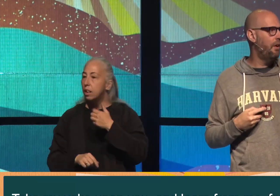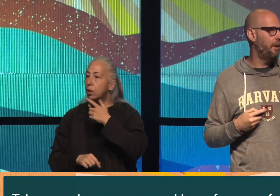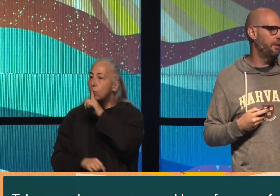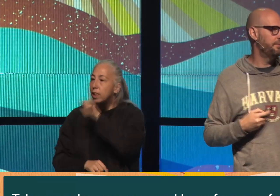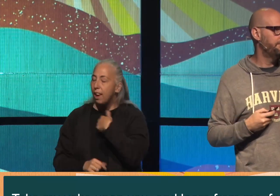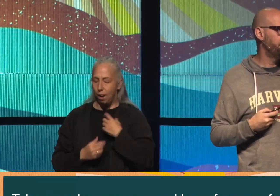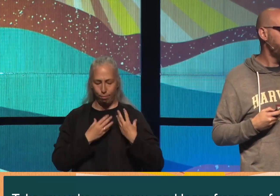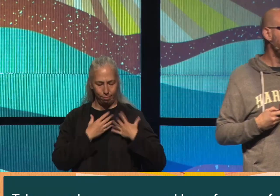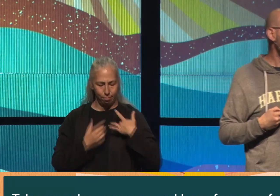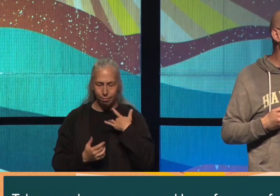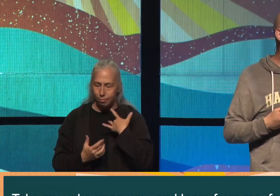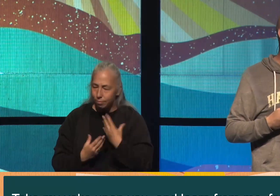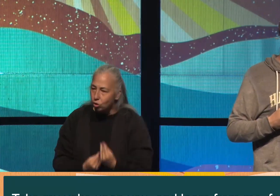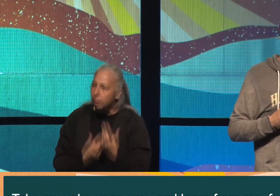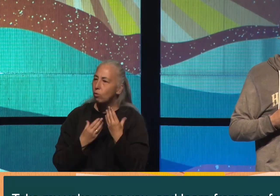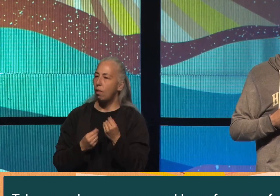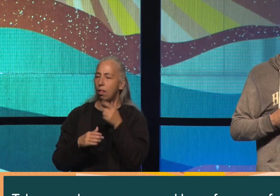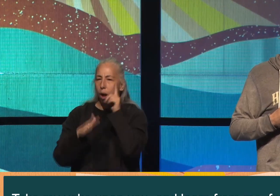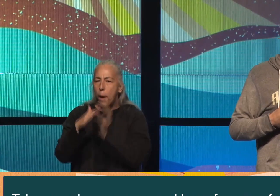in heart.